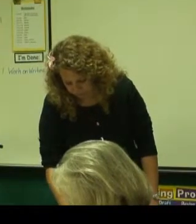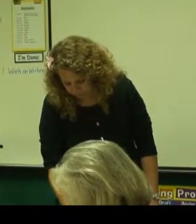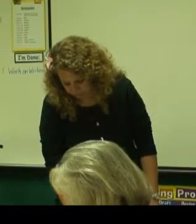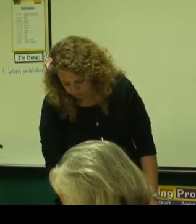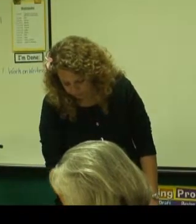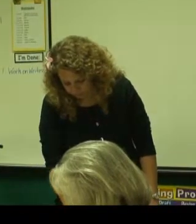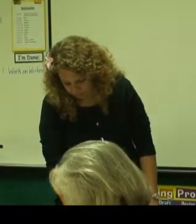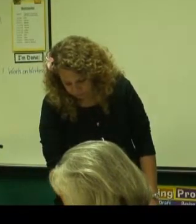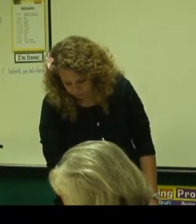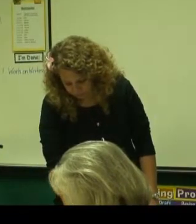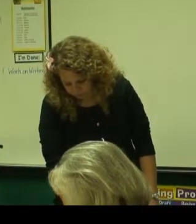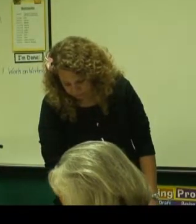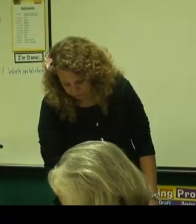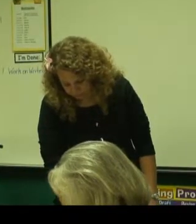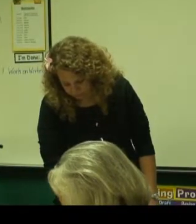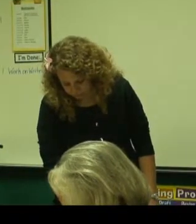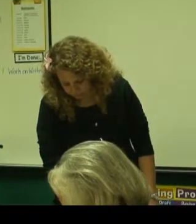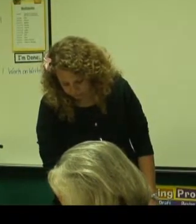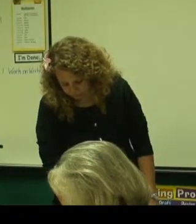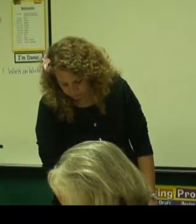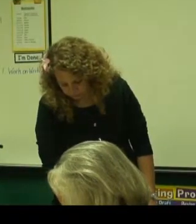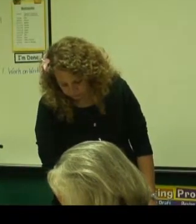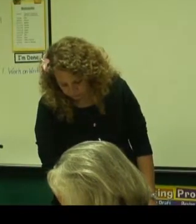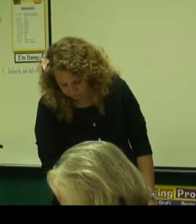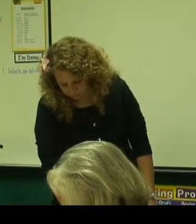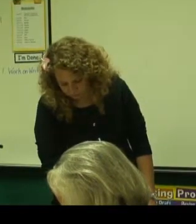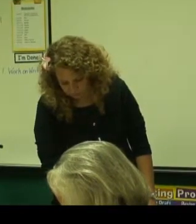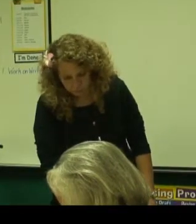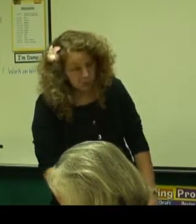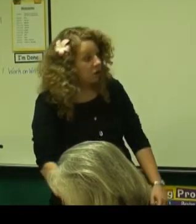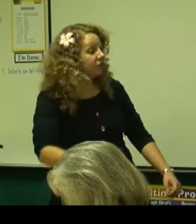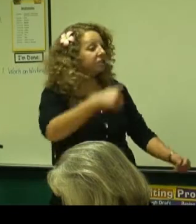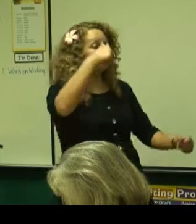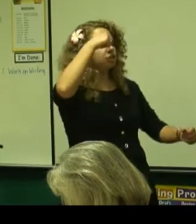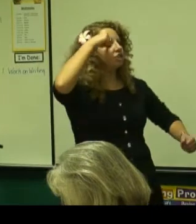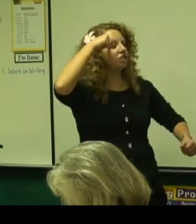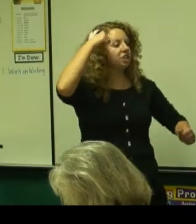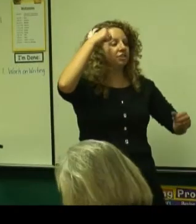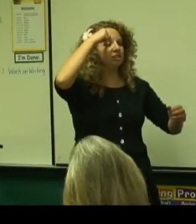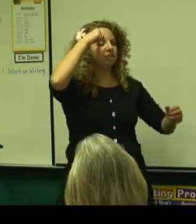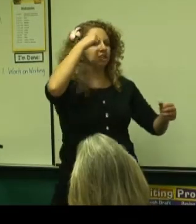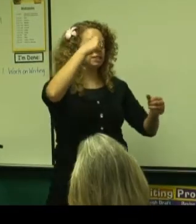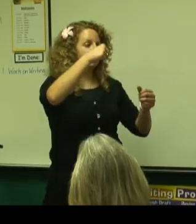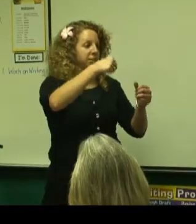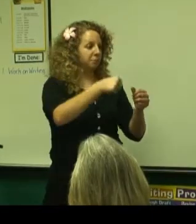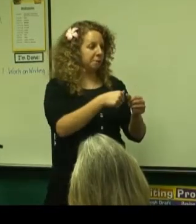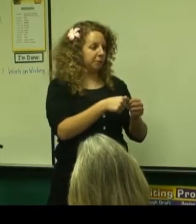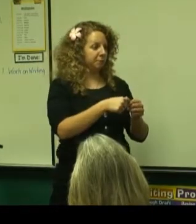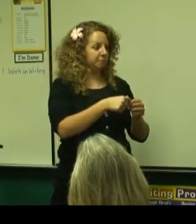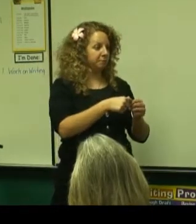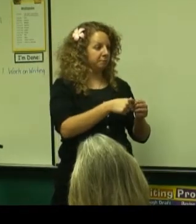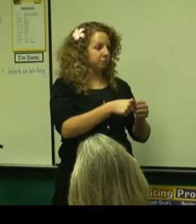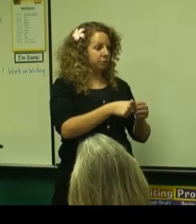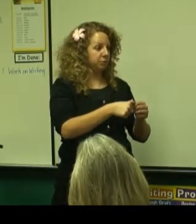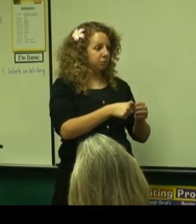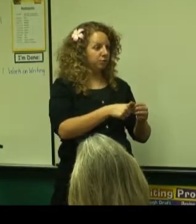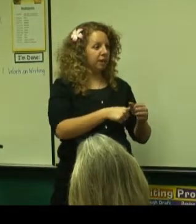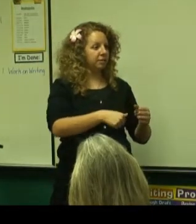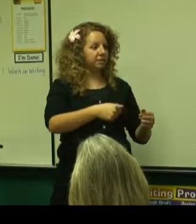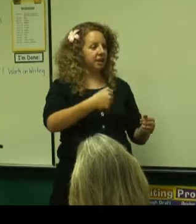I'm confused because didn't you say not remember was when you come down to your thumb? This is just the sign remember. So if I